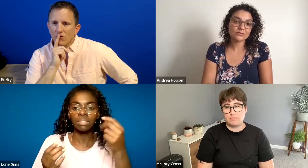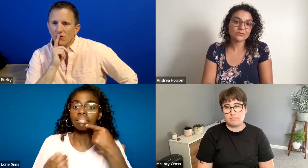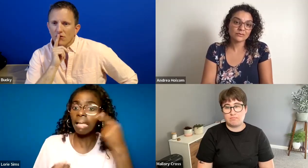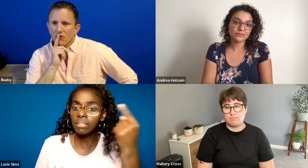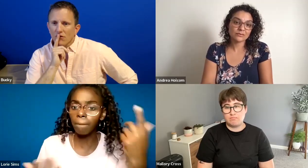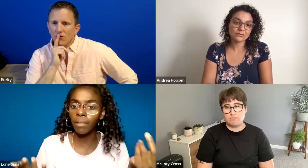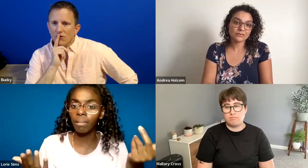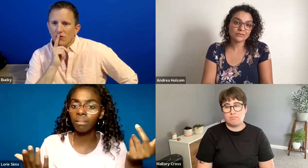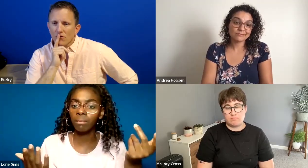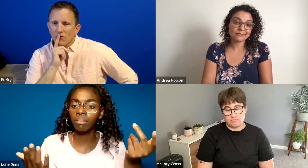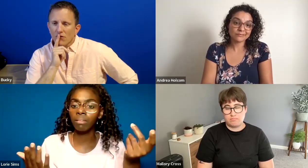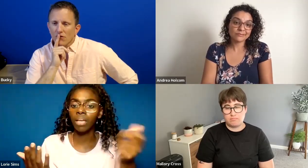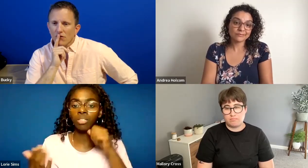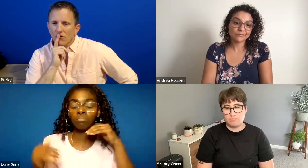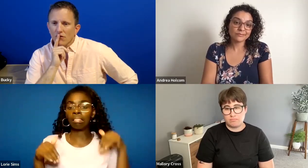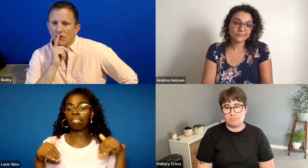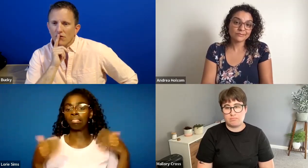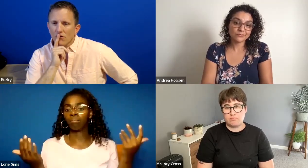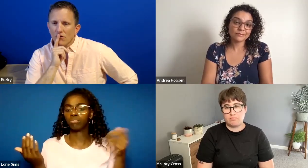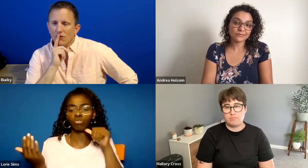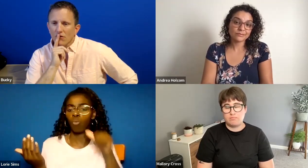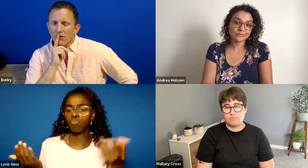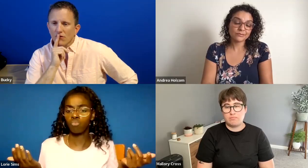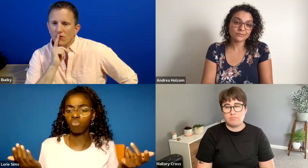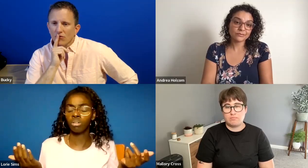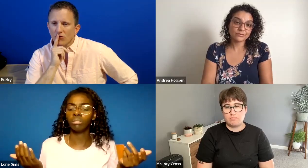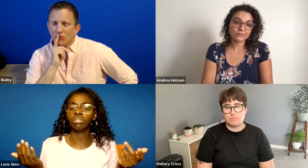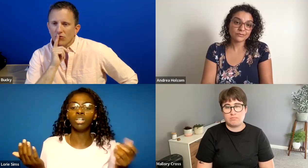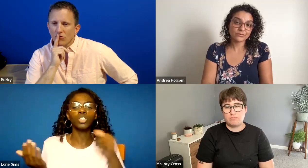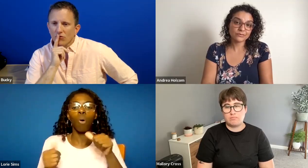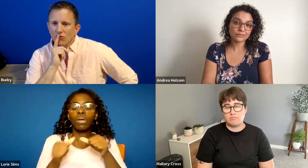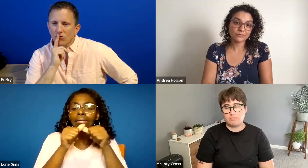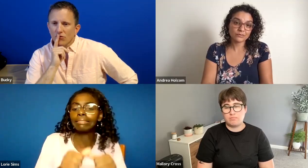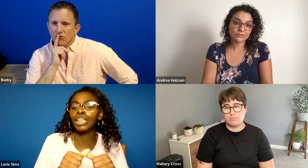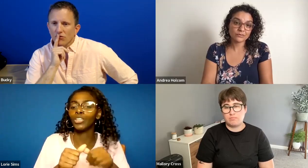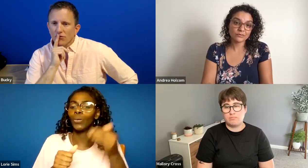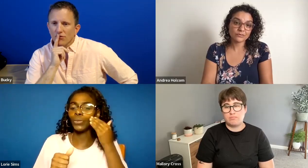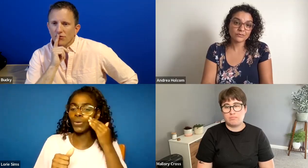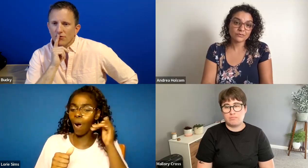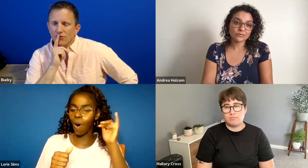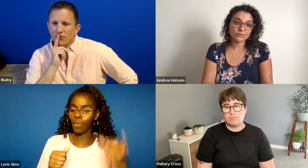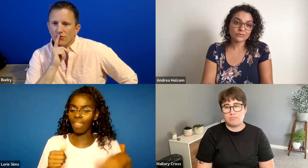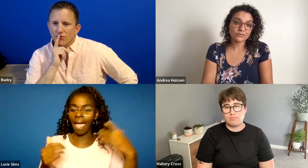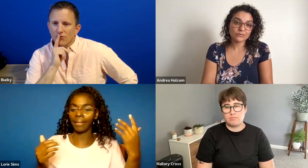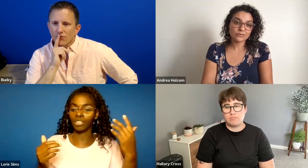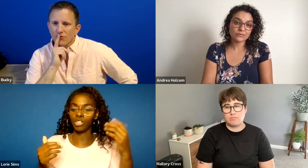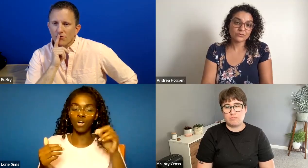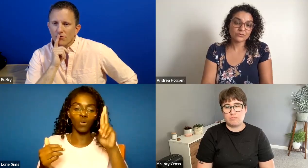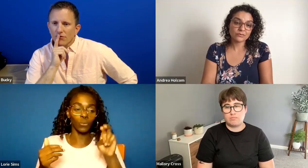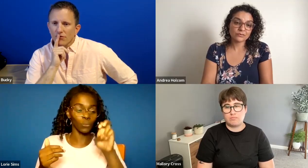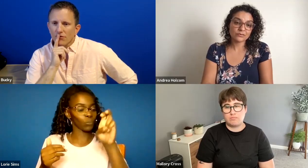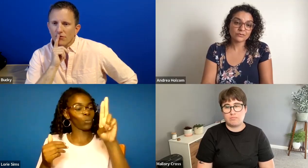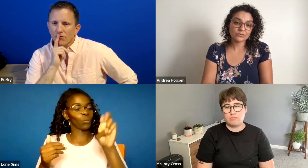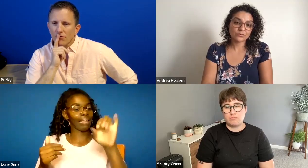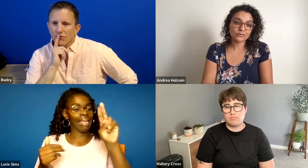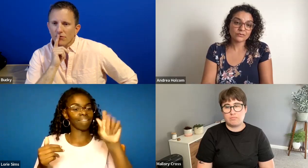era. I need to speak up. I need to say something and not just sit, wagging my tail and wondering and